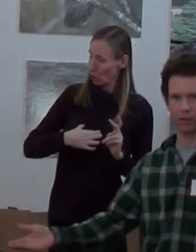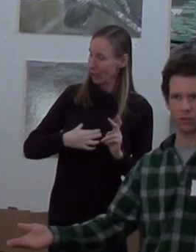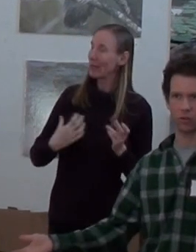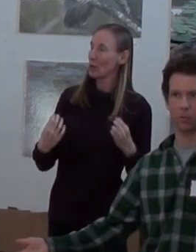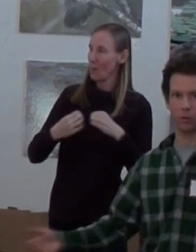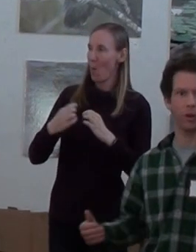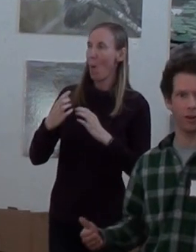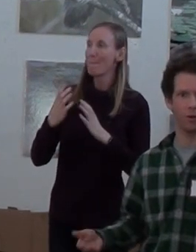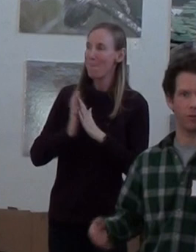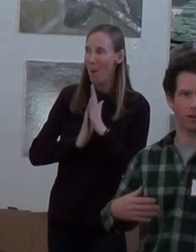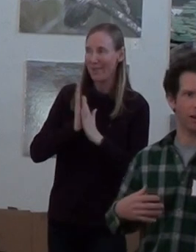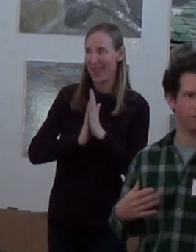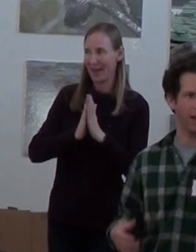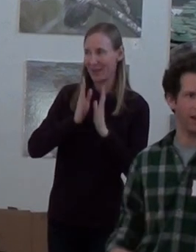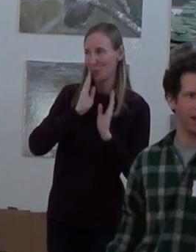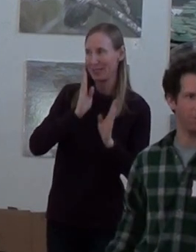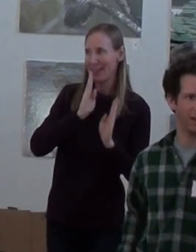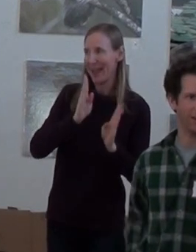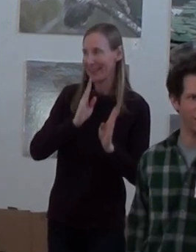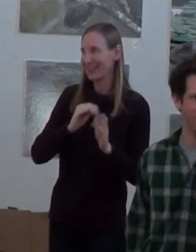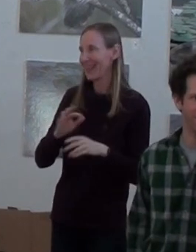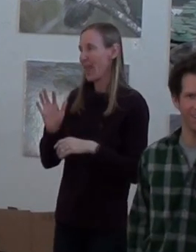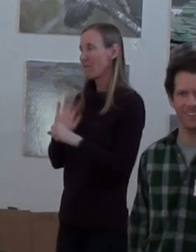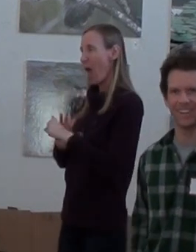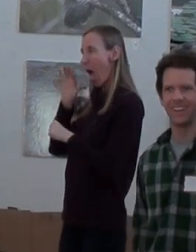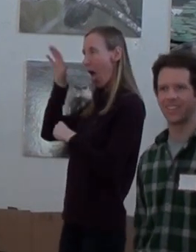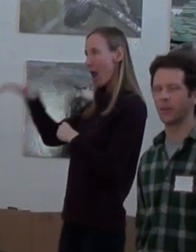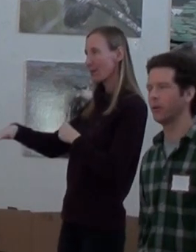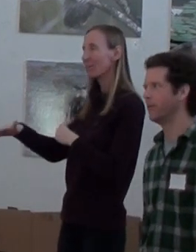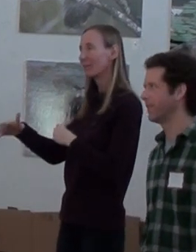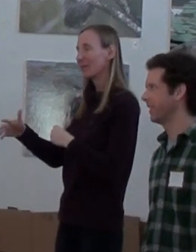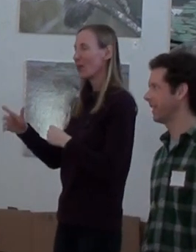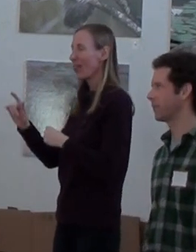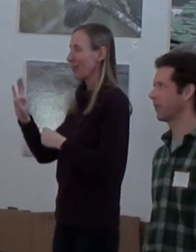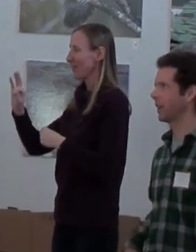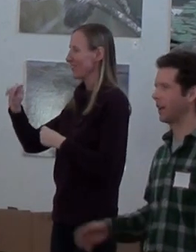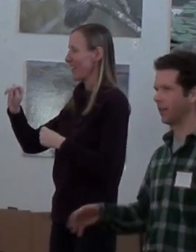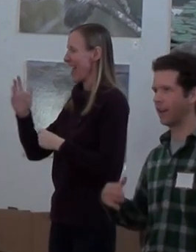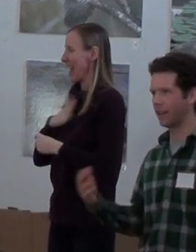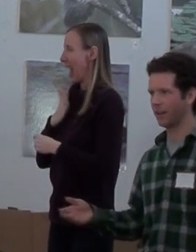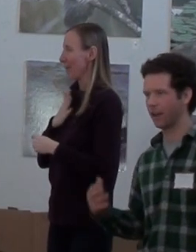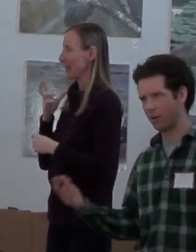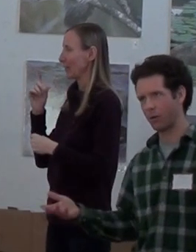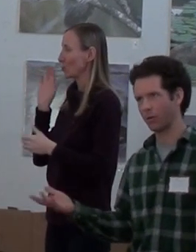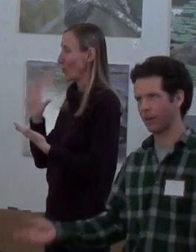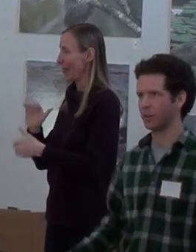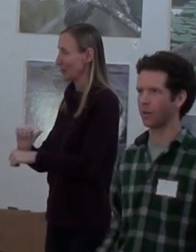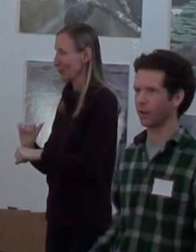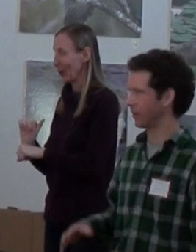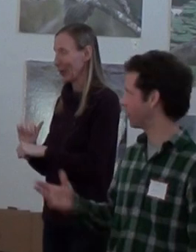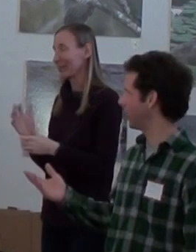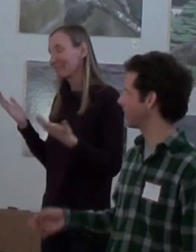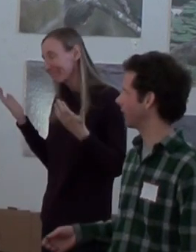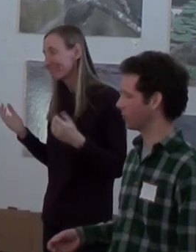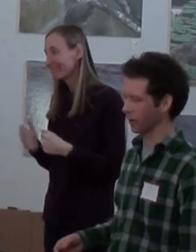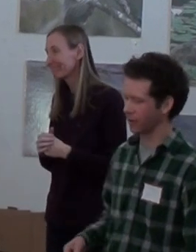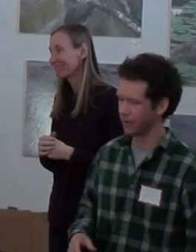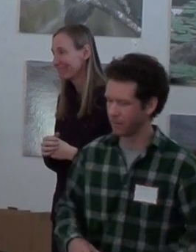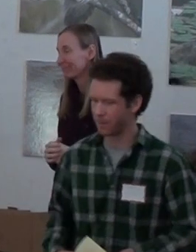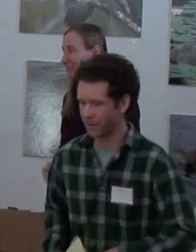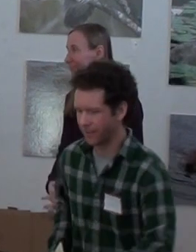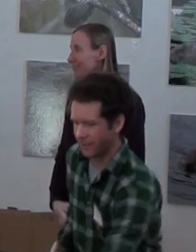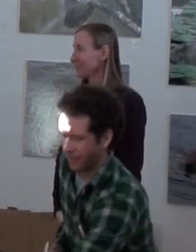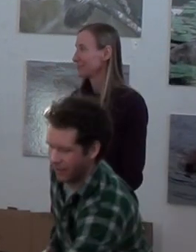some things that you normally wouldn't do if you're kind of fat and happy, you know what I mean? So it's really kind of an idea of how motivated you are to make things